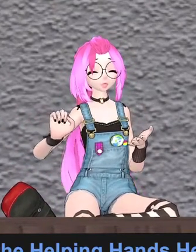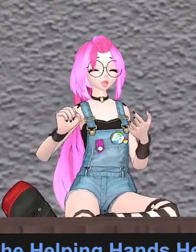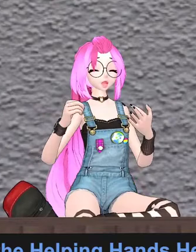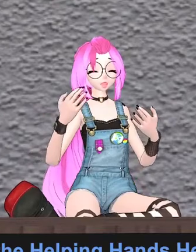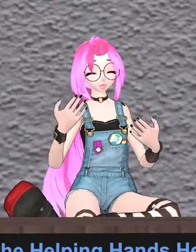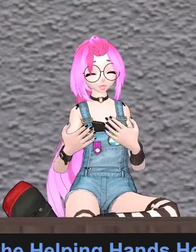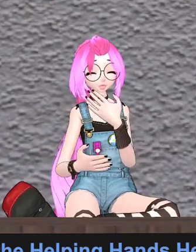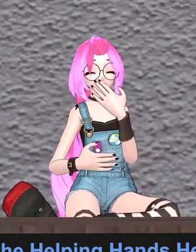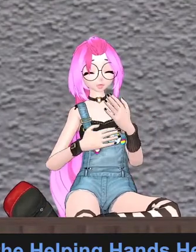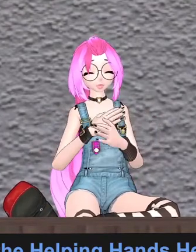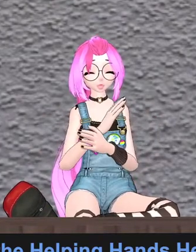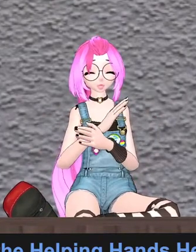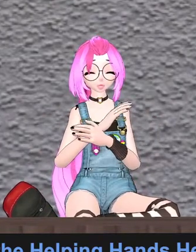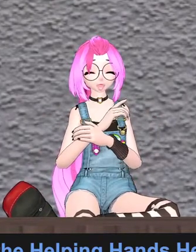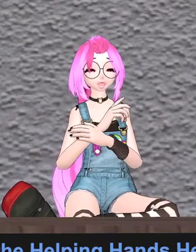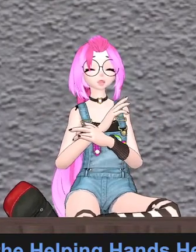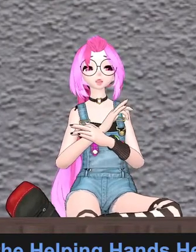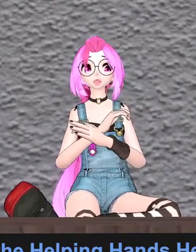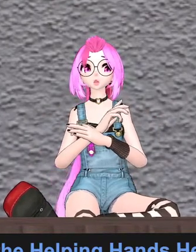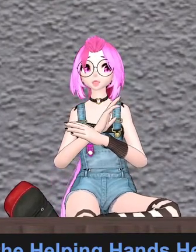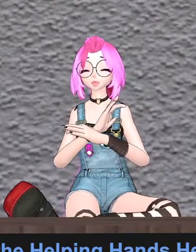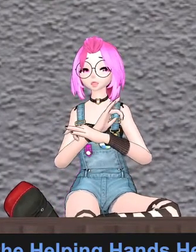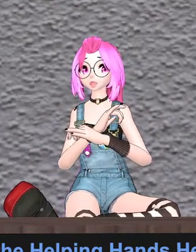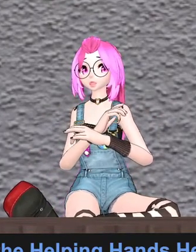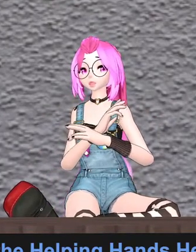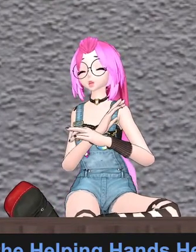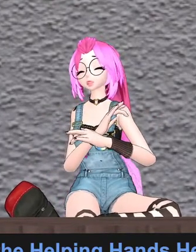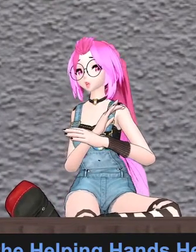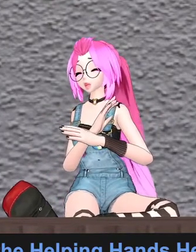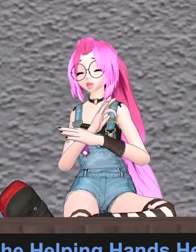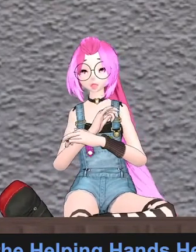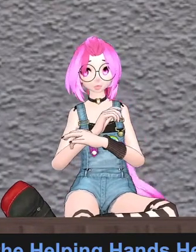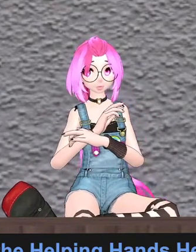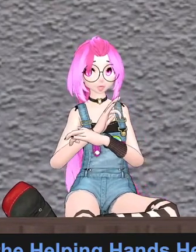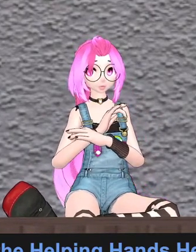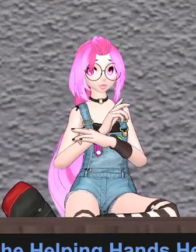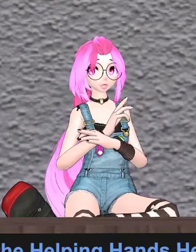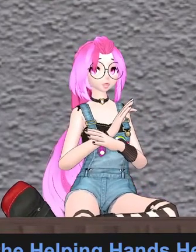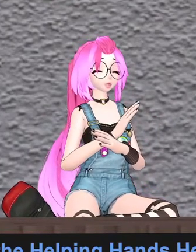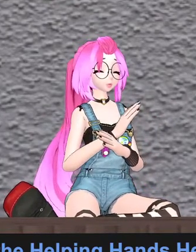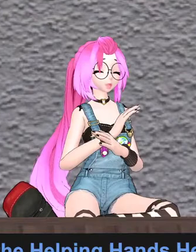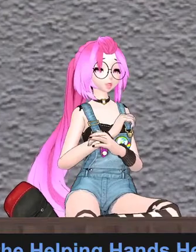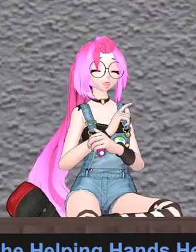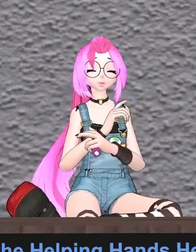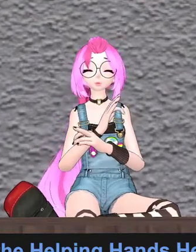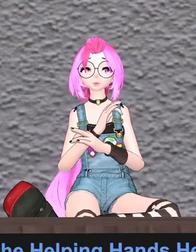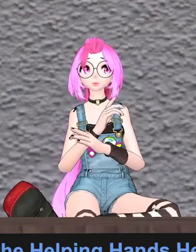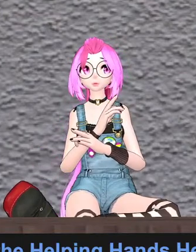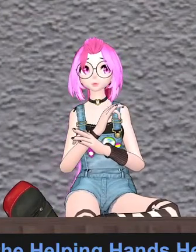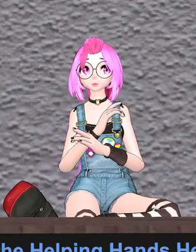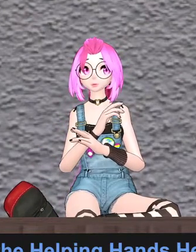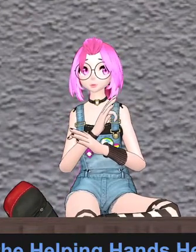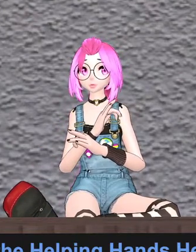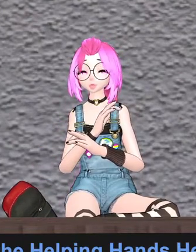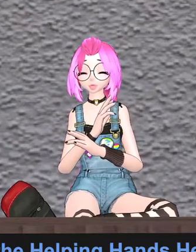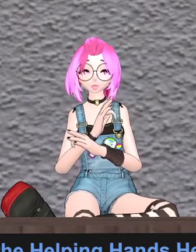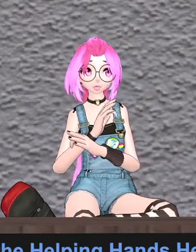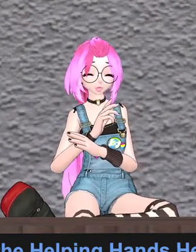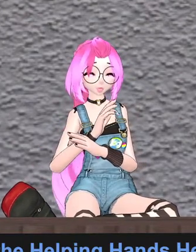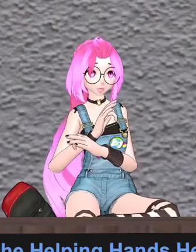older sign, and this is the newer sign. But I do want to educate you on why this sign is changing, okay? So German